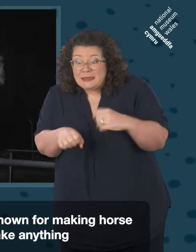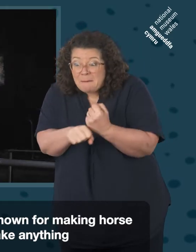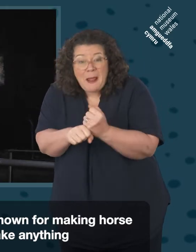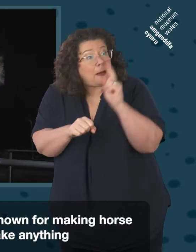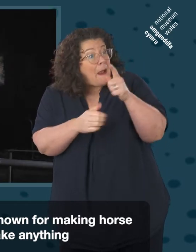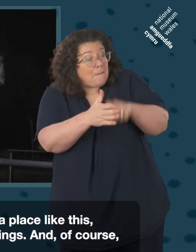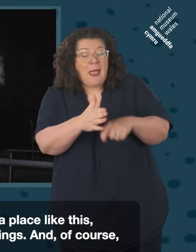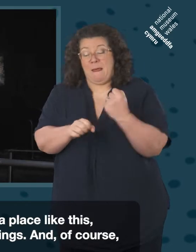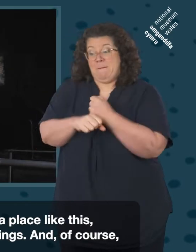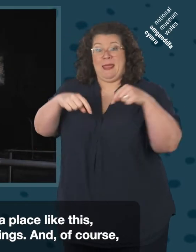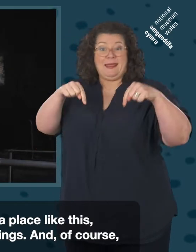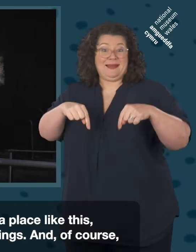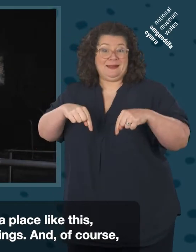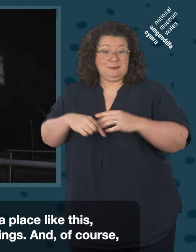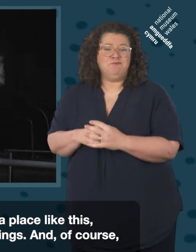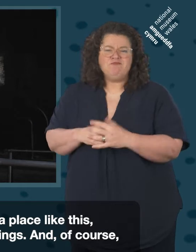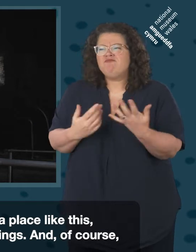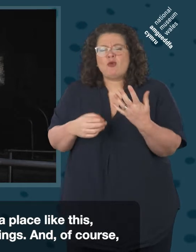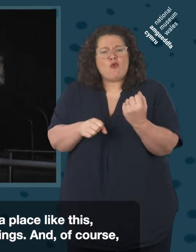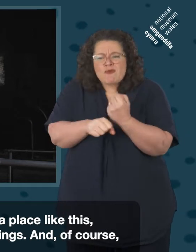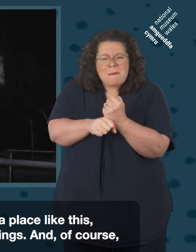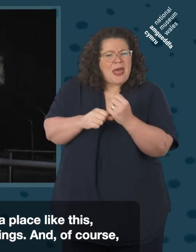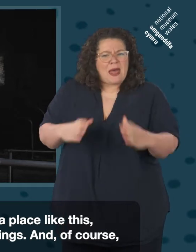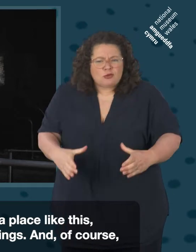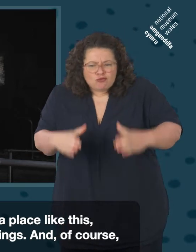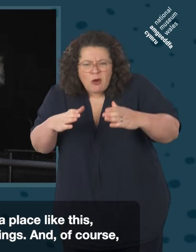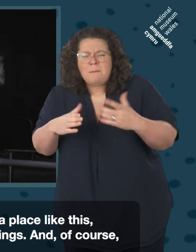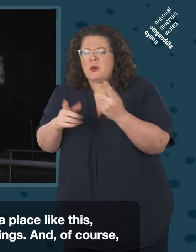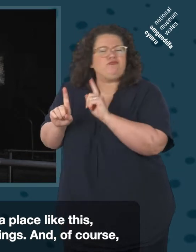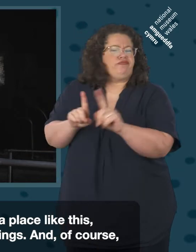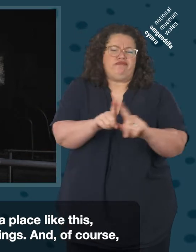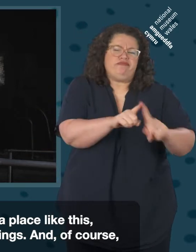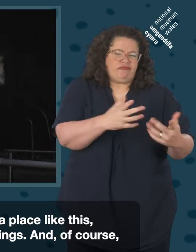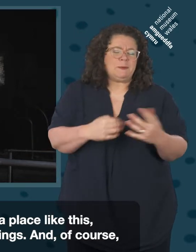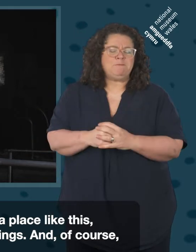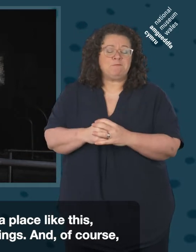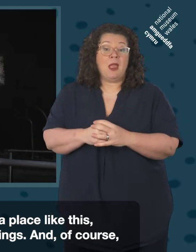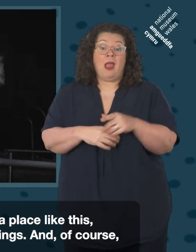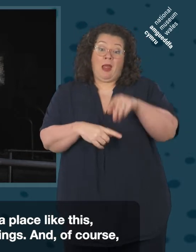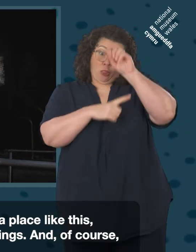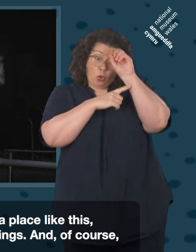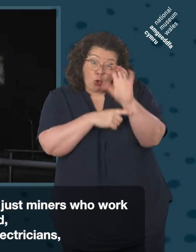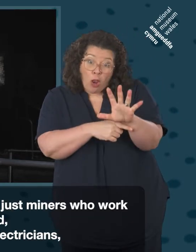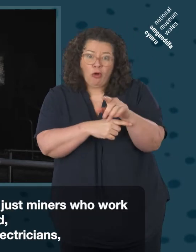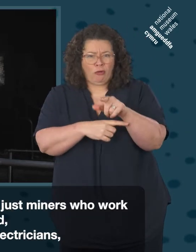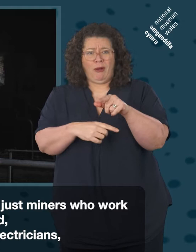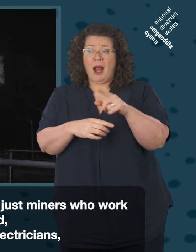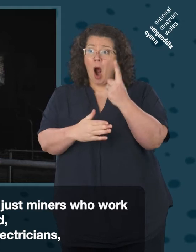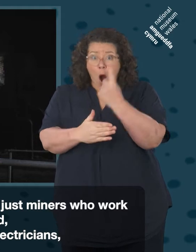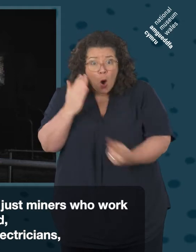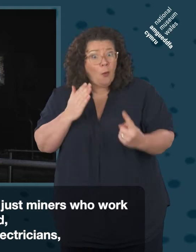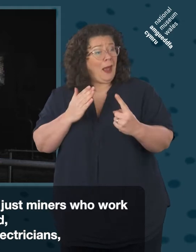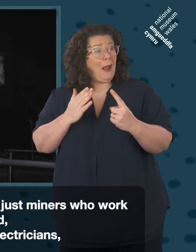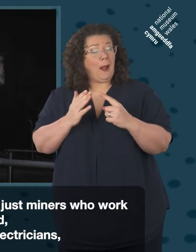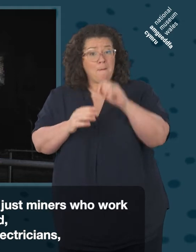made anything that couldn't be bought in a place like this. Repair drums and all sorts of things. And of course, in a colliery as a